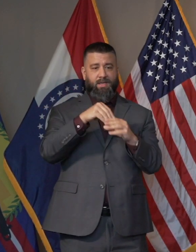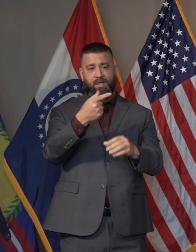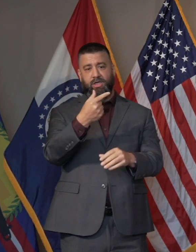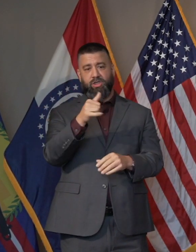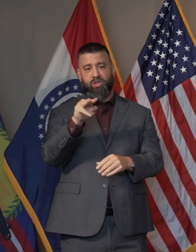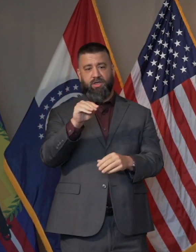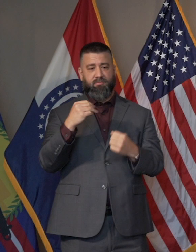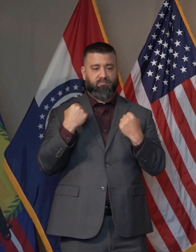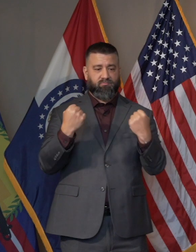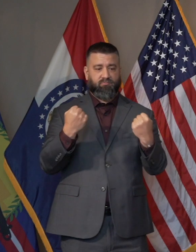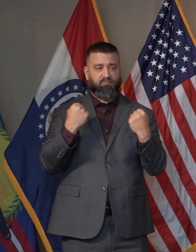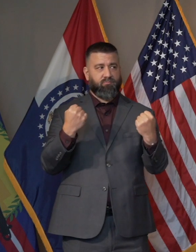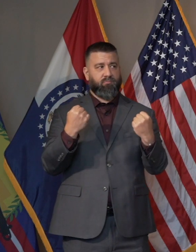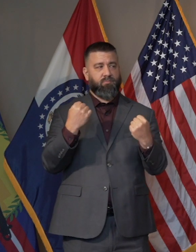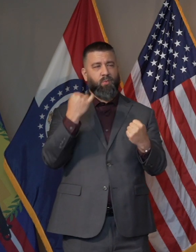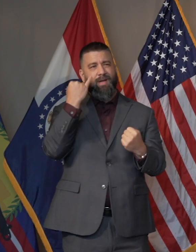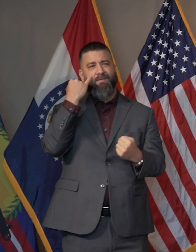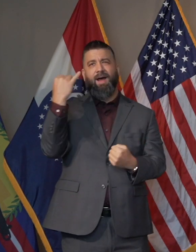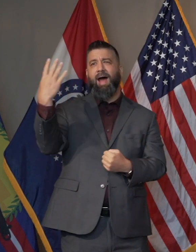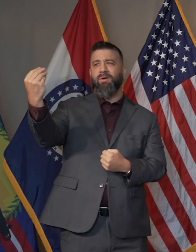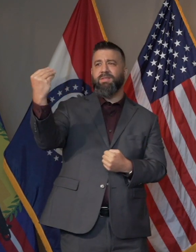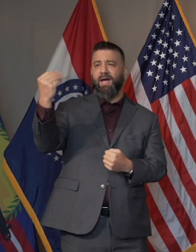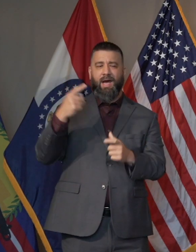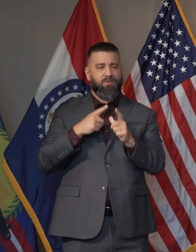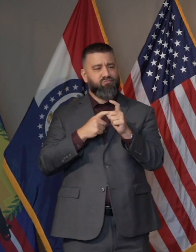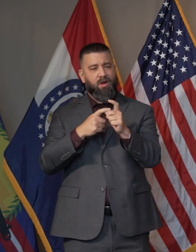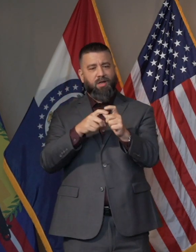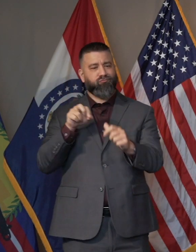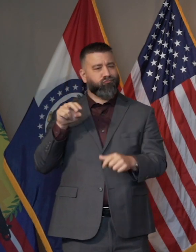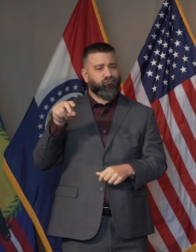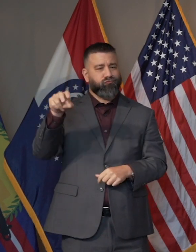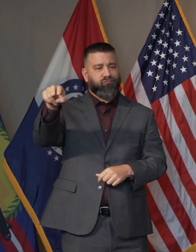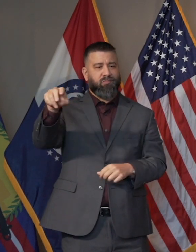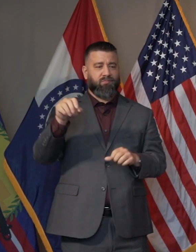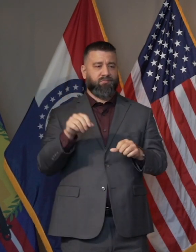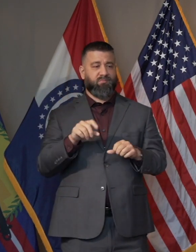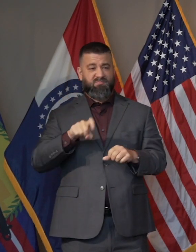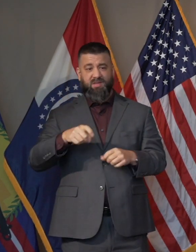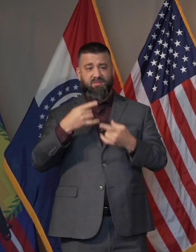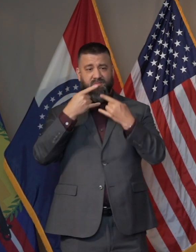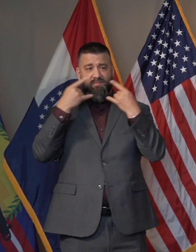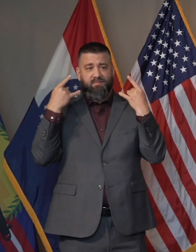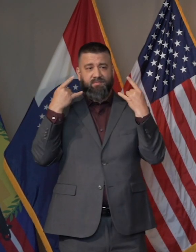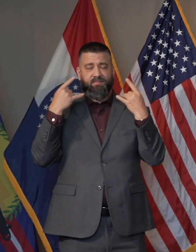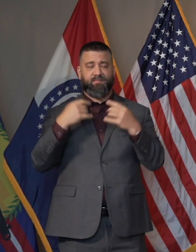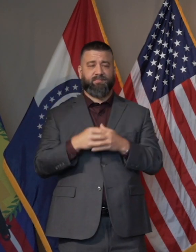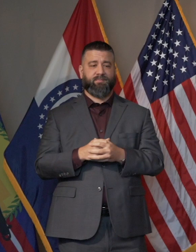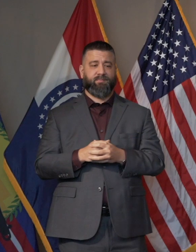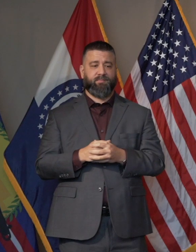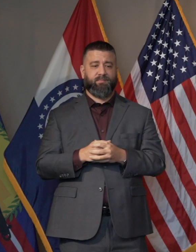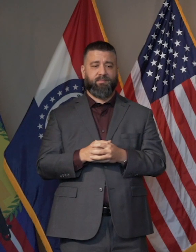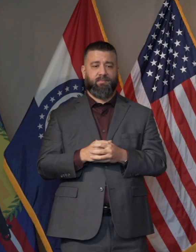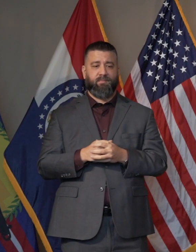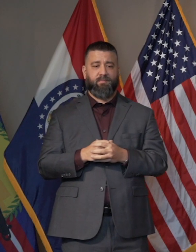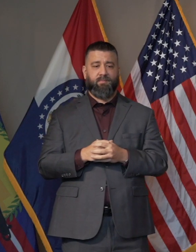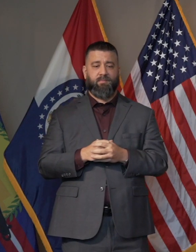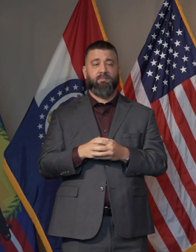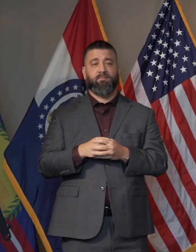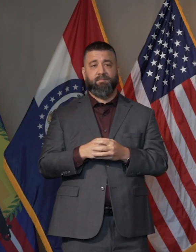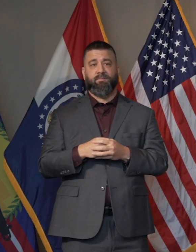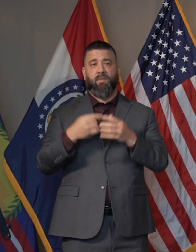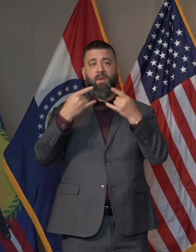well. What about if someone's exercising outside or running outside in Okay. Forest Park? The question about masks in gyms. Masks are